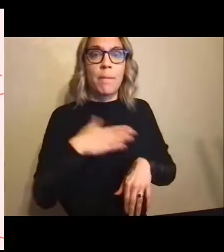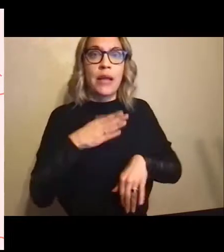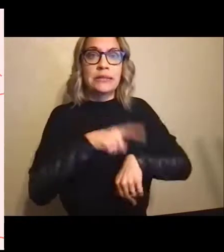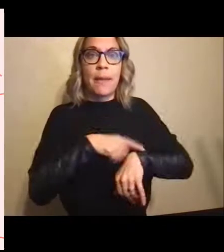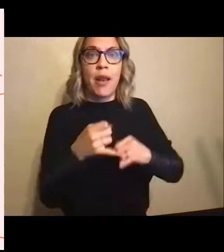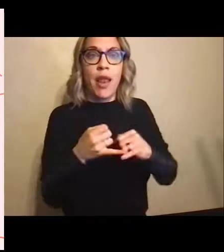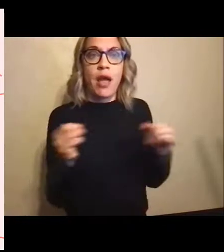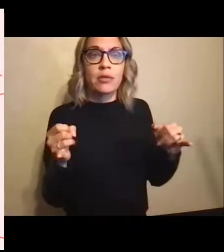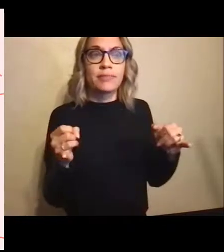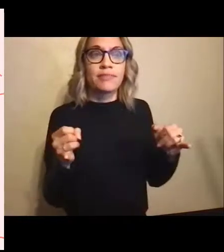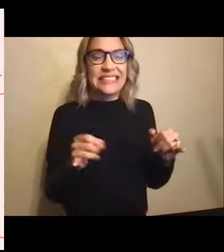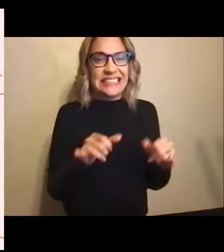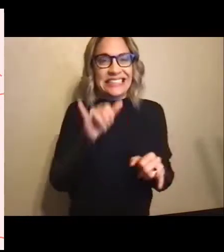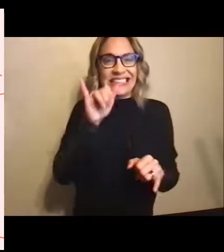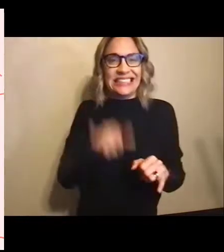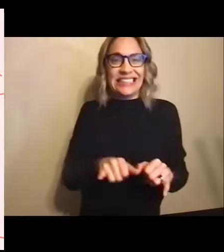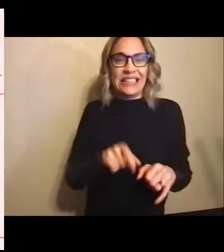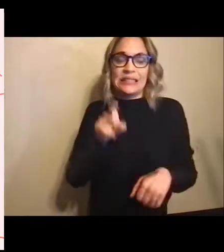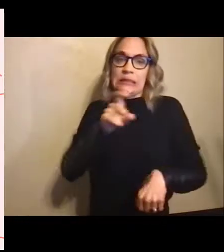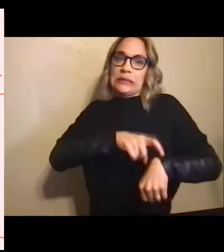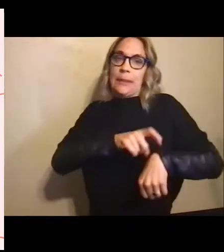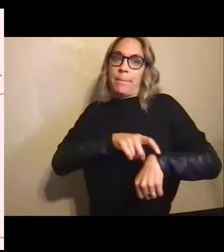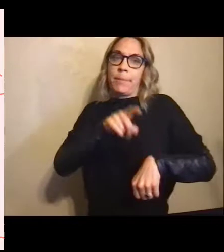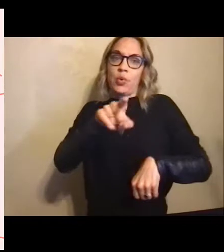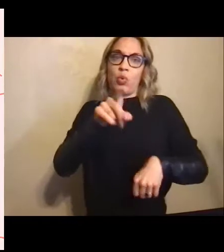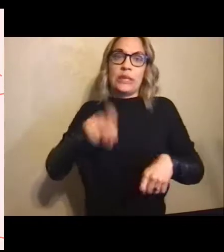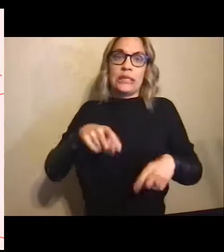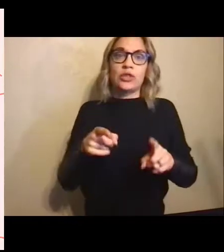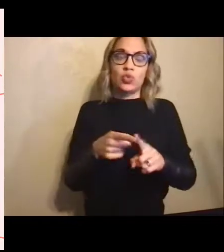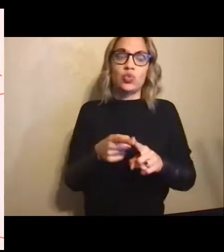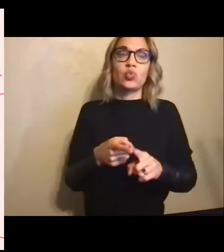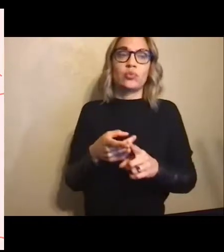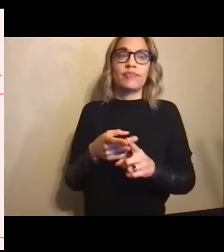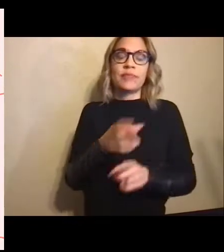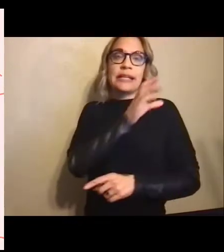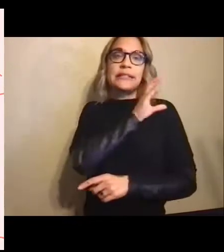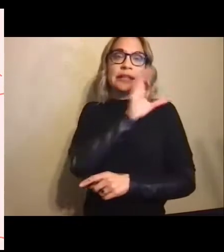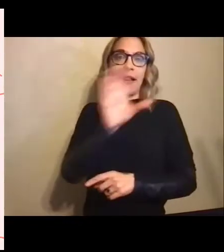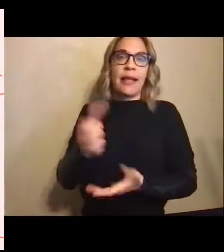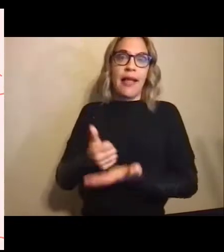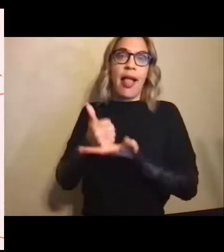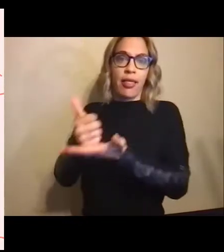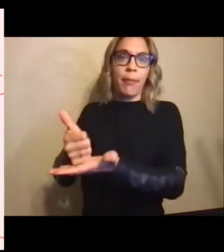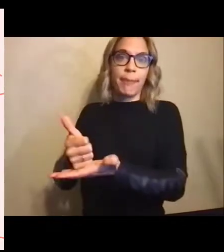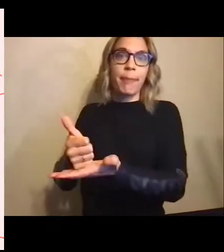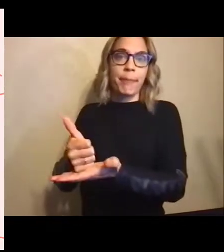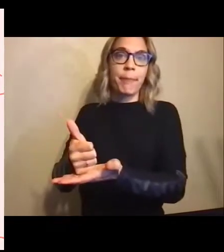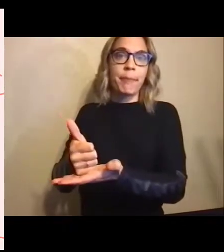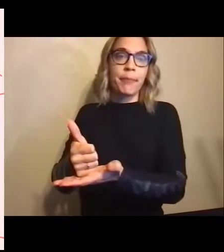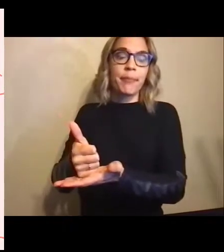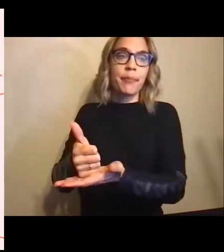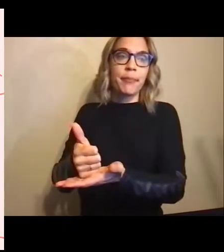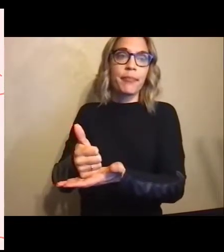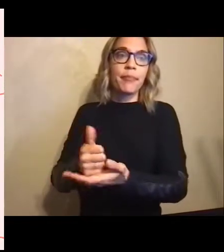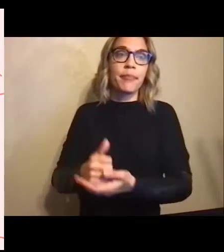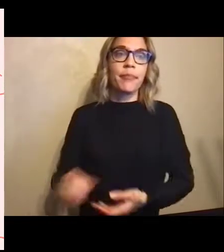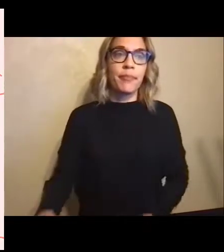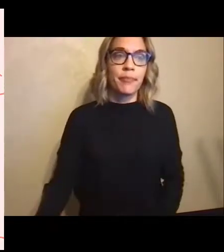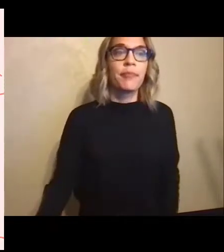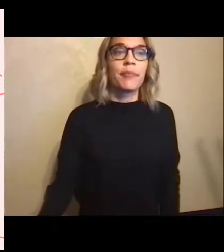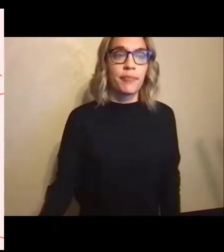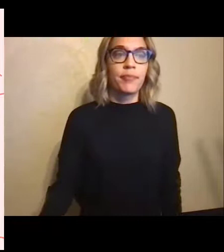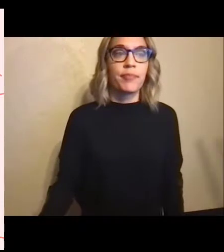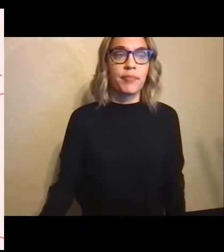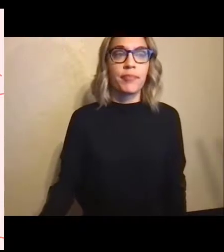off track and you're not following along with the timeline, then that would be a time that you might need to delegate